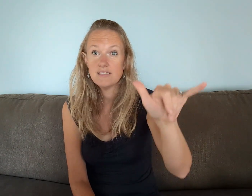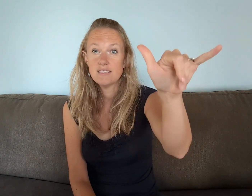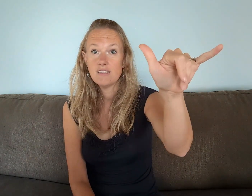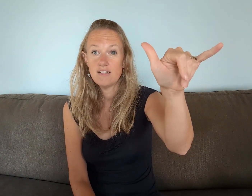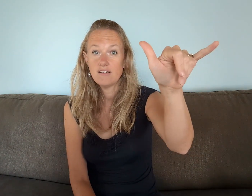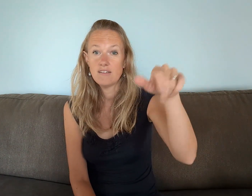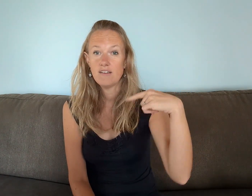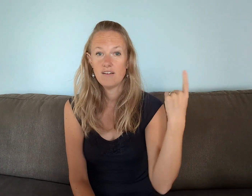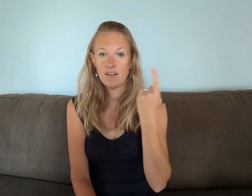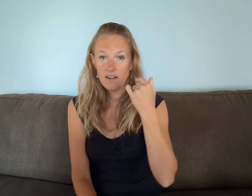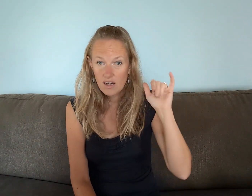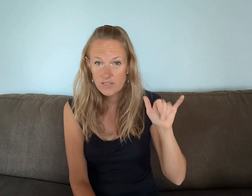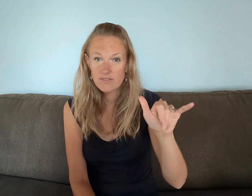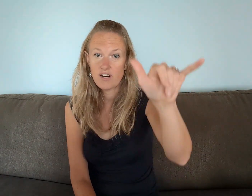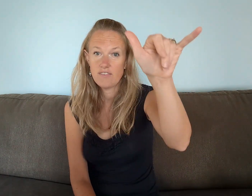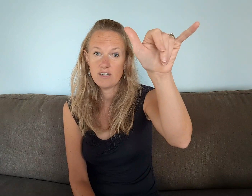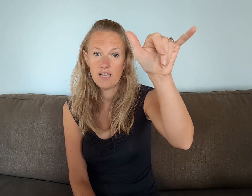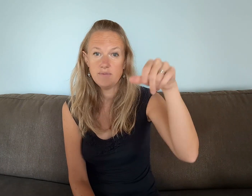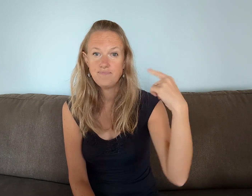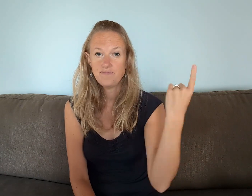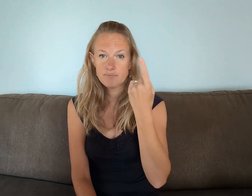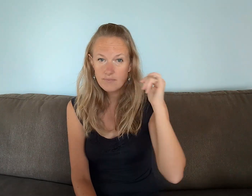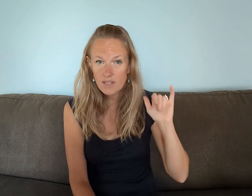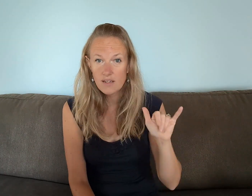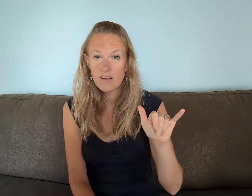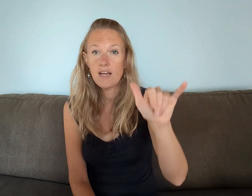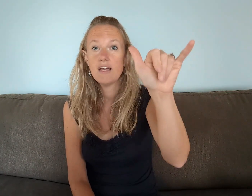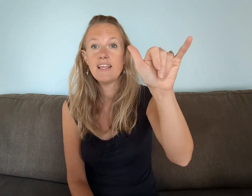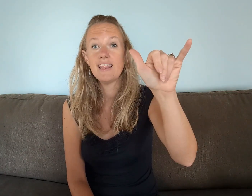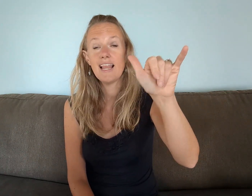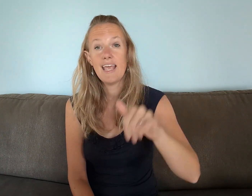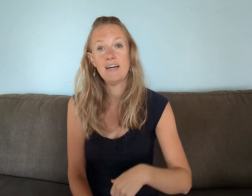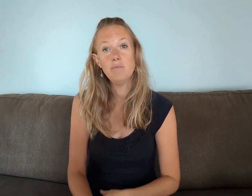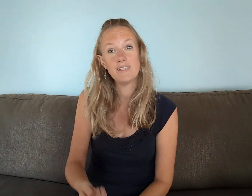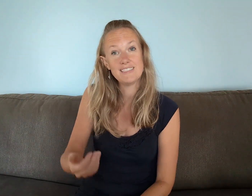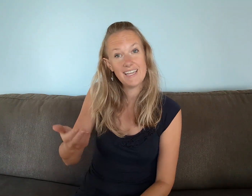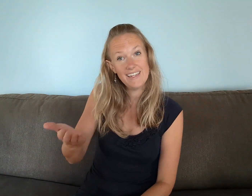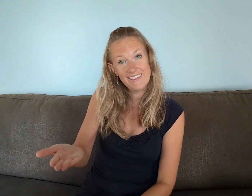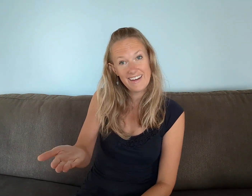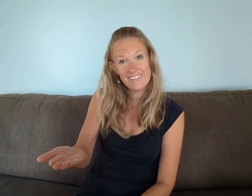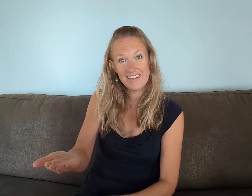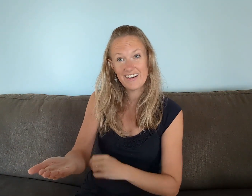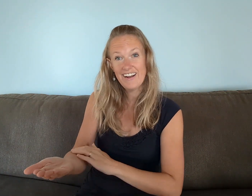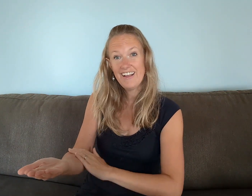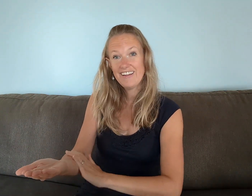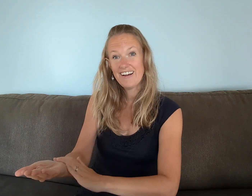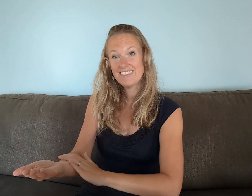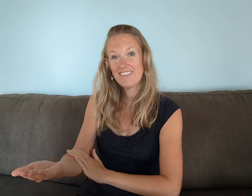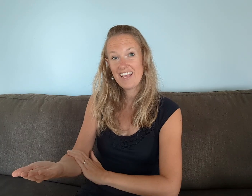Always, always and forever, okay? And then lamb, once again, you have your non-dominant